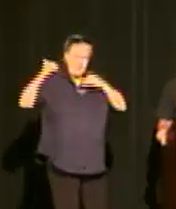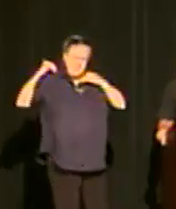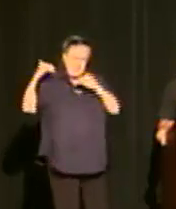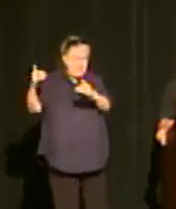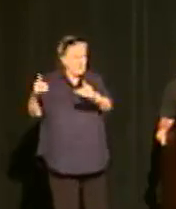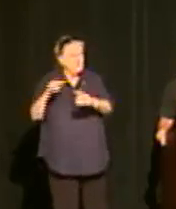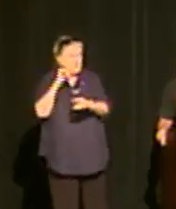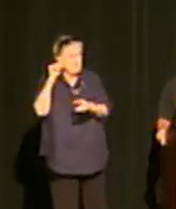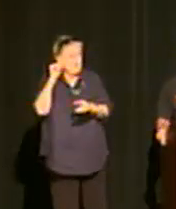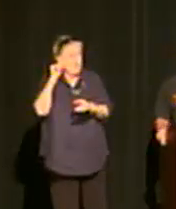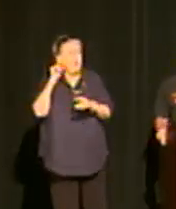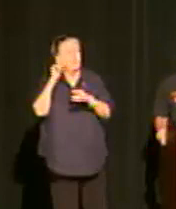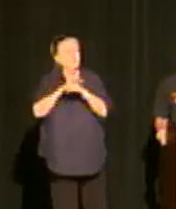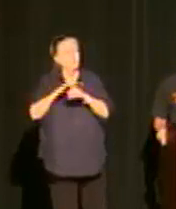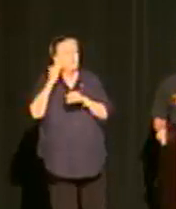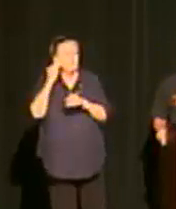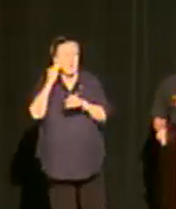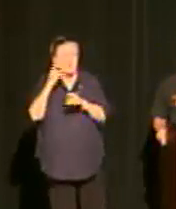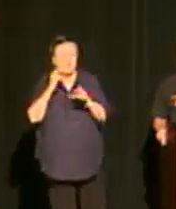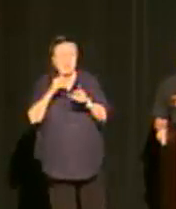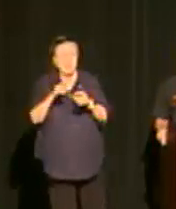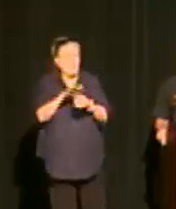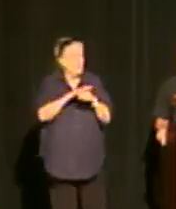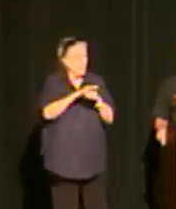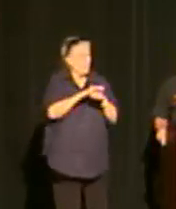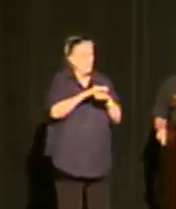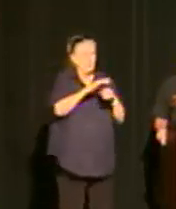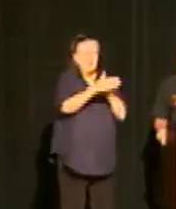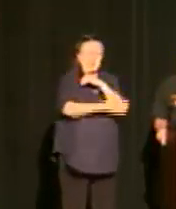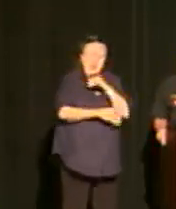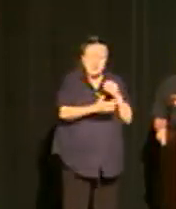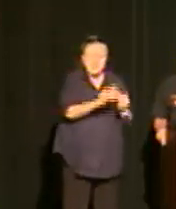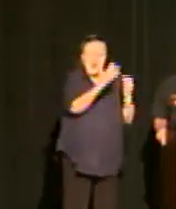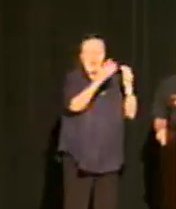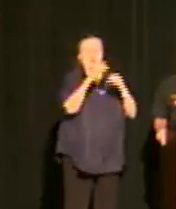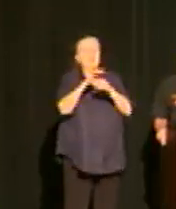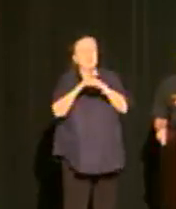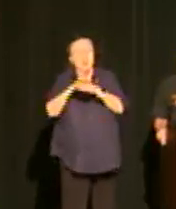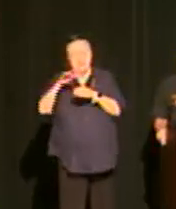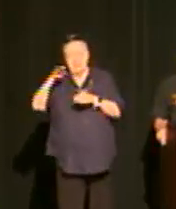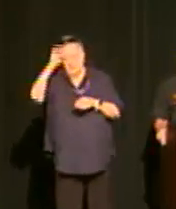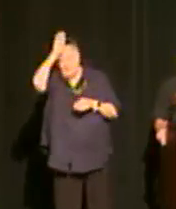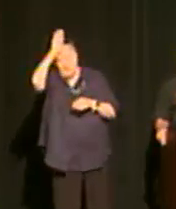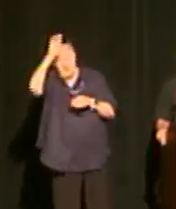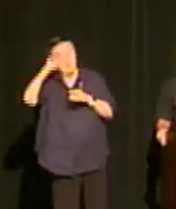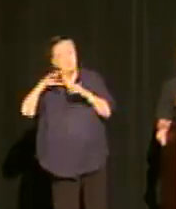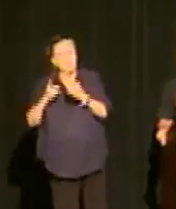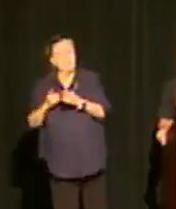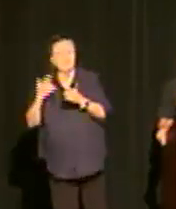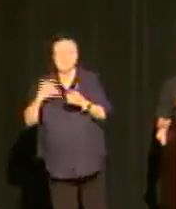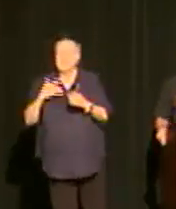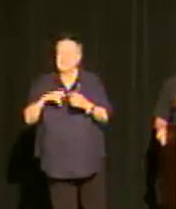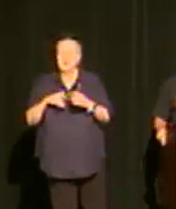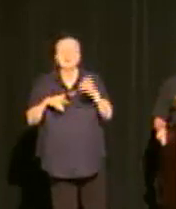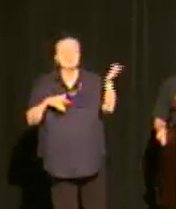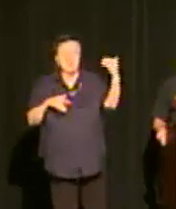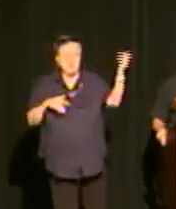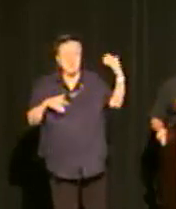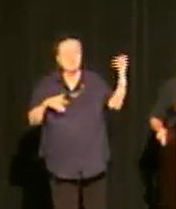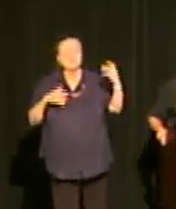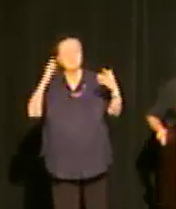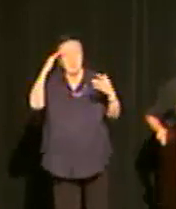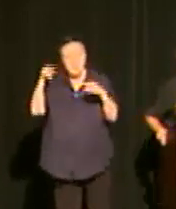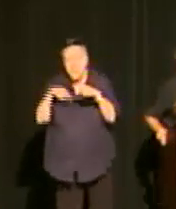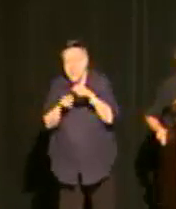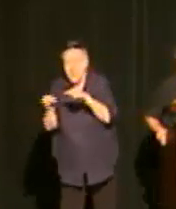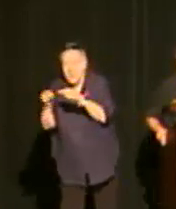local knowledge of the local fire departments, the county fire, those folks that were able to take the out-of-area resources to go in there.